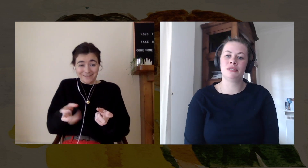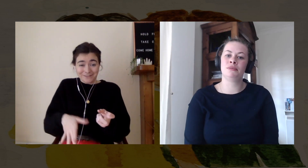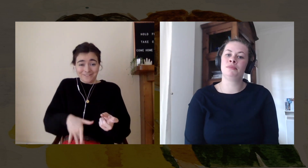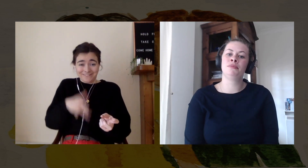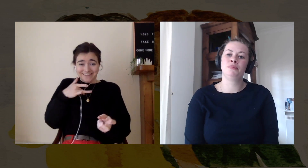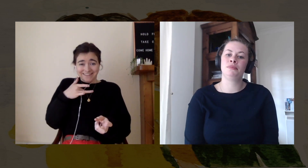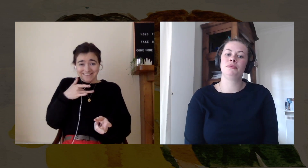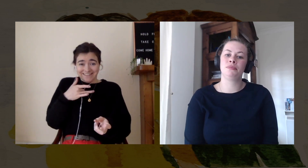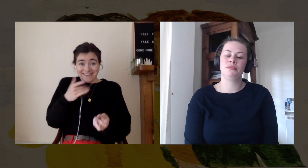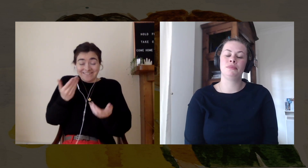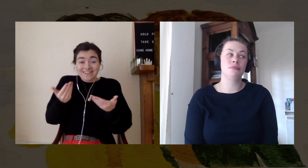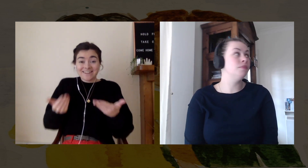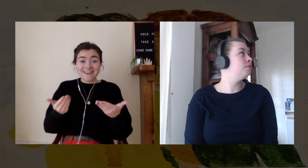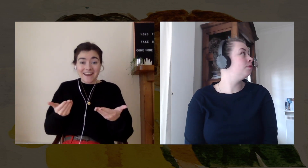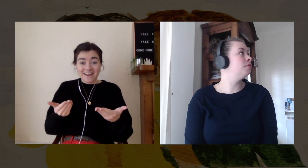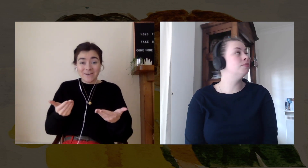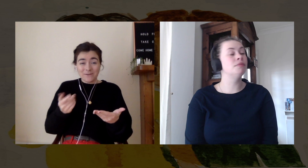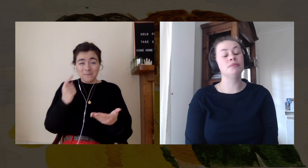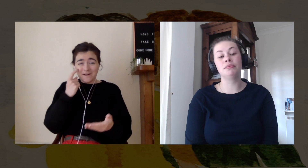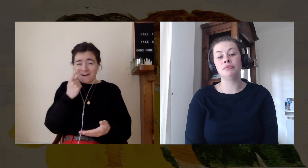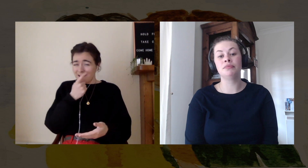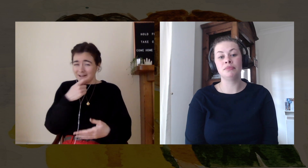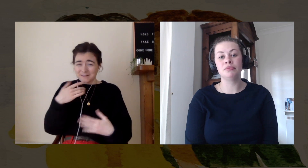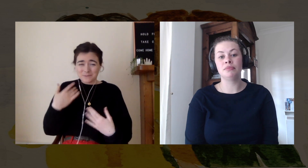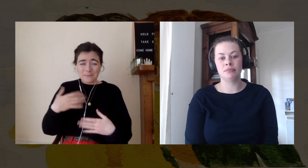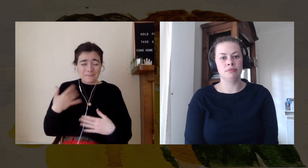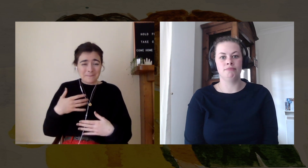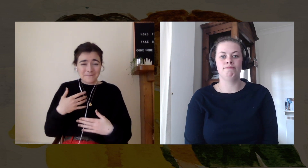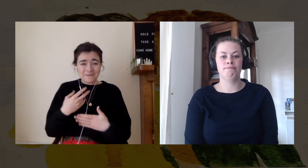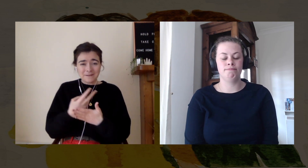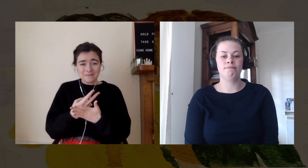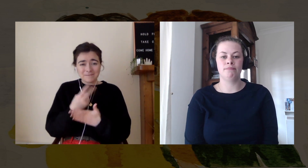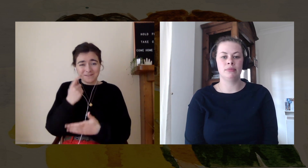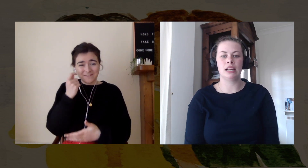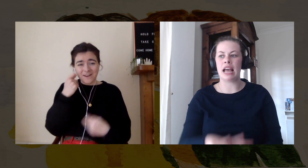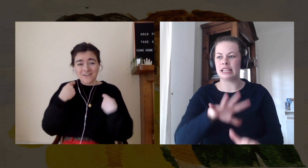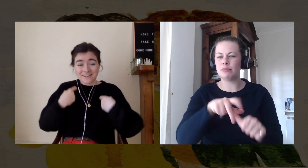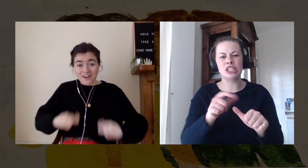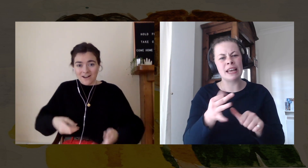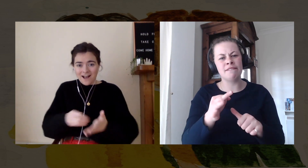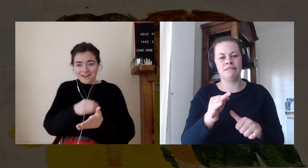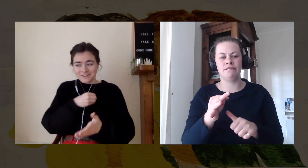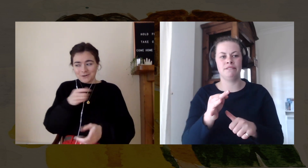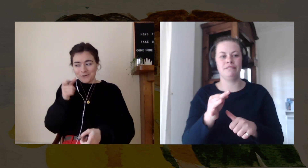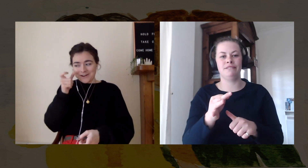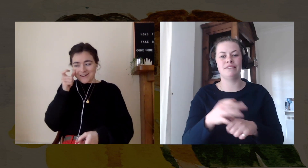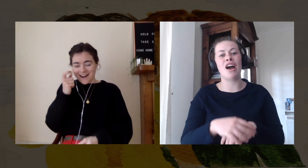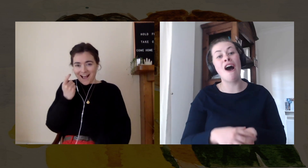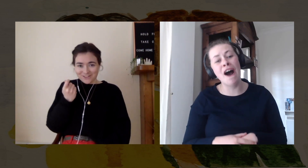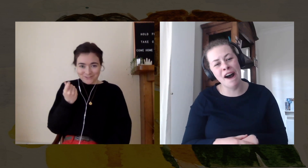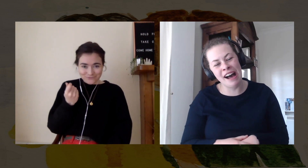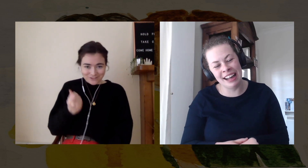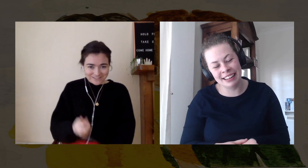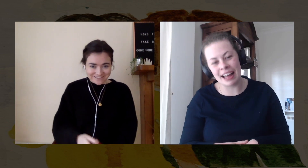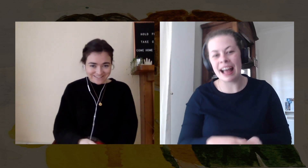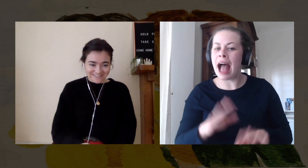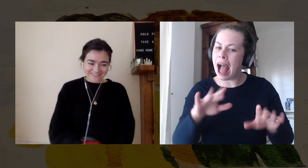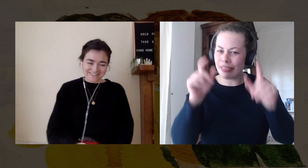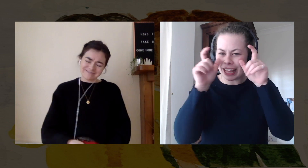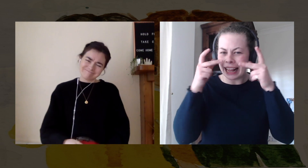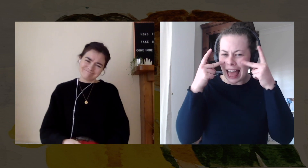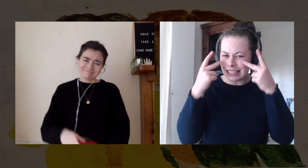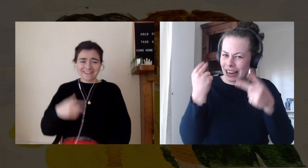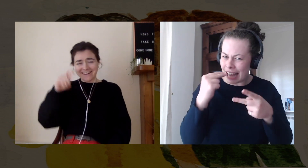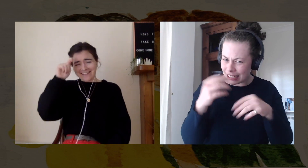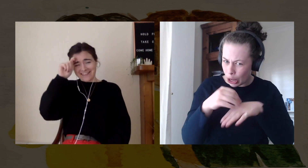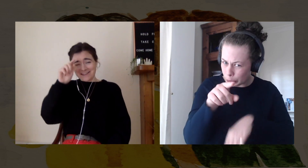eyes get really, really tired. Especially if it's a tough... wearing glasses recently. They suit you. I think that might have been part of the reason why my eyes were